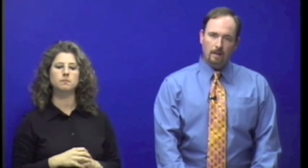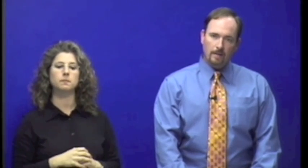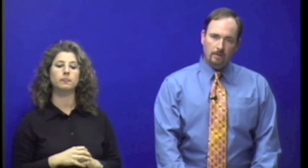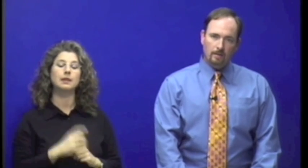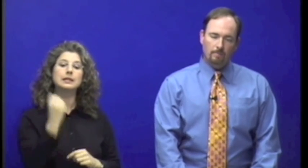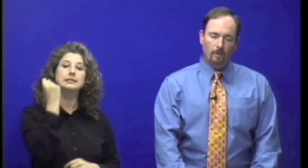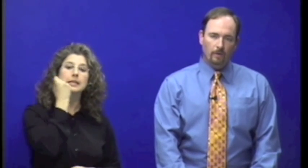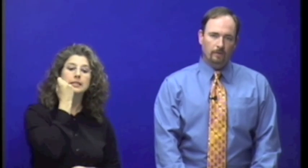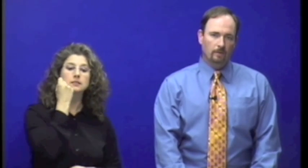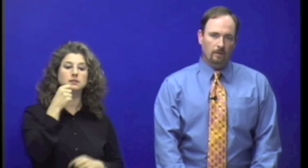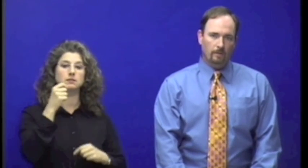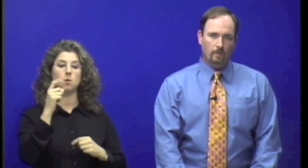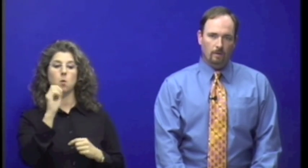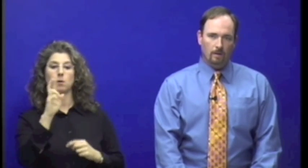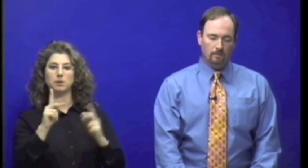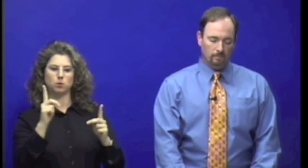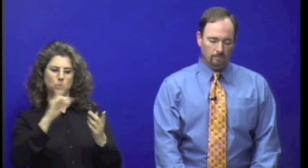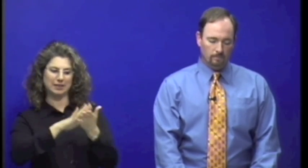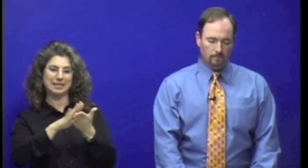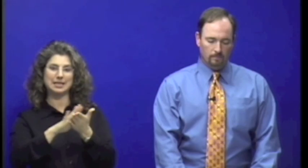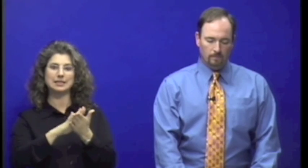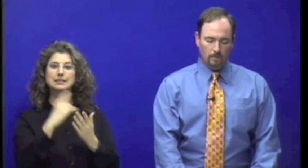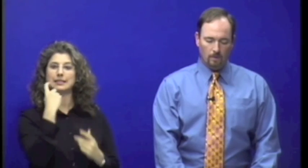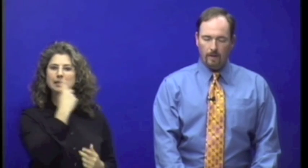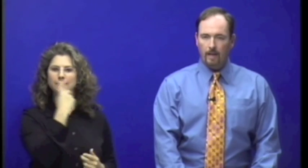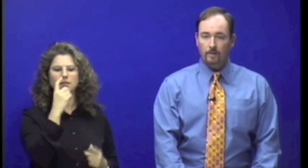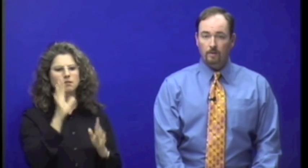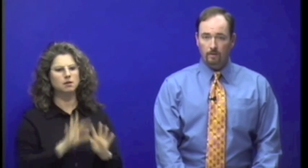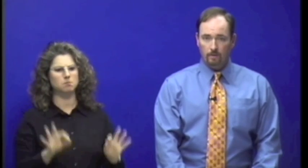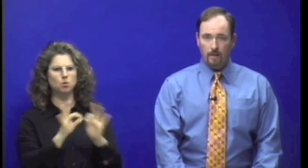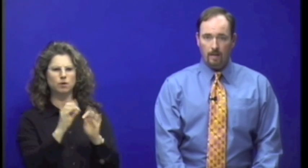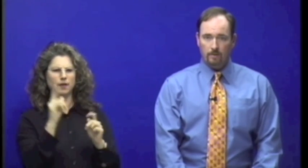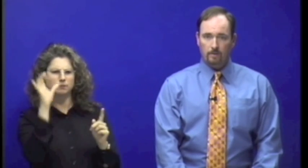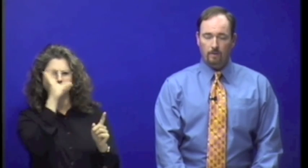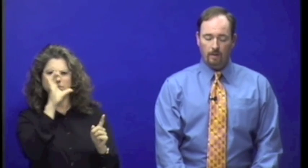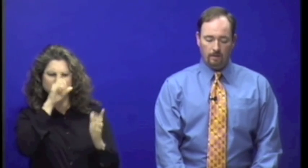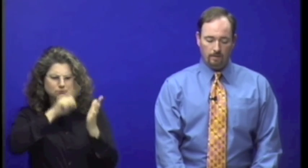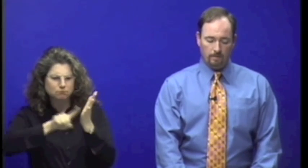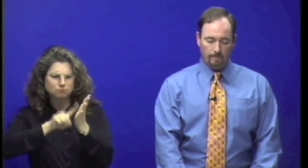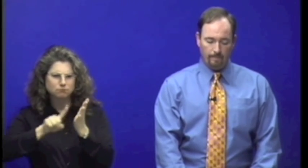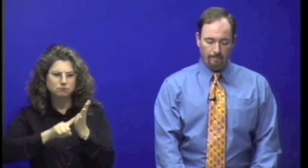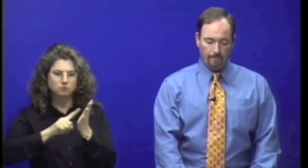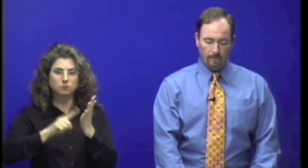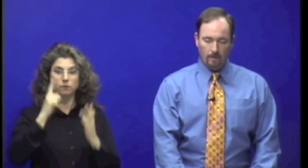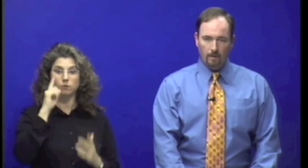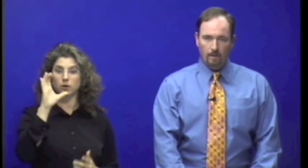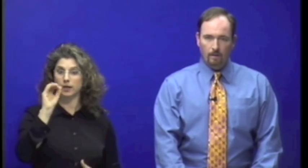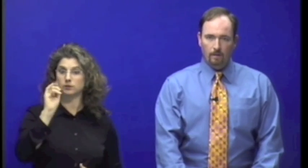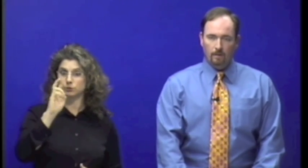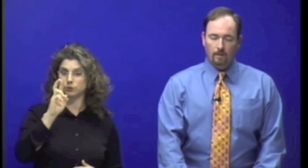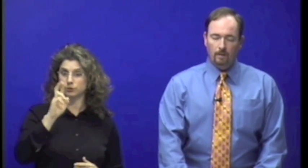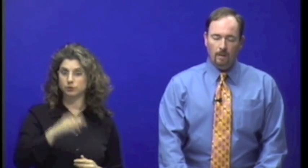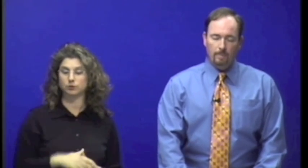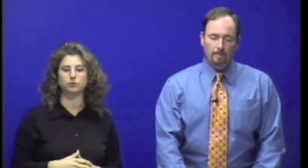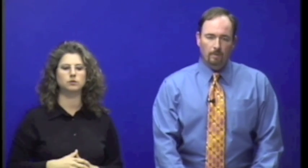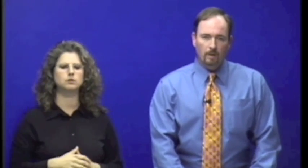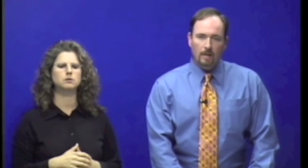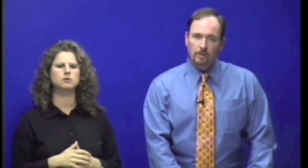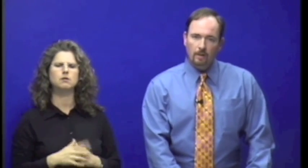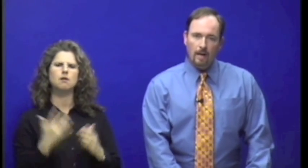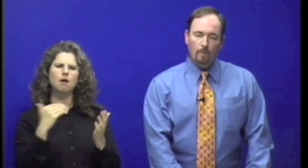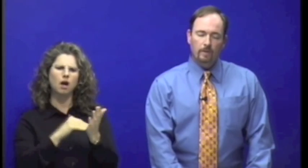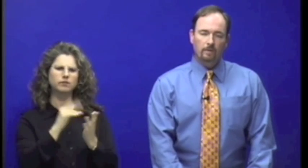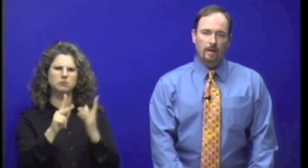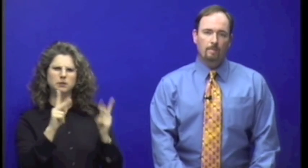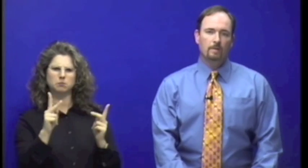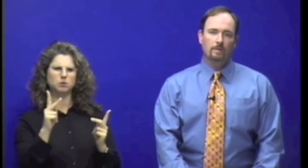Dentists and hygienists both look for oral cancer and do cancer screenings. And a lot of people are not